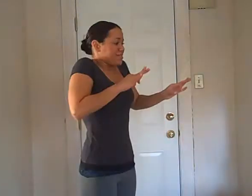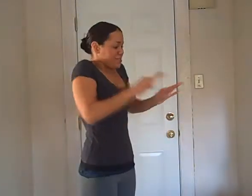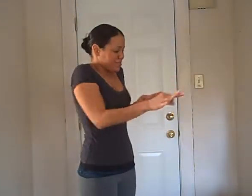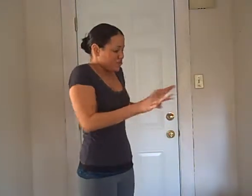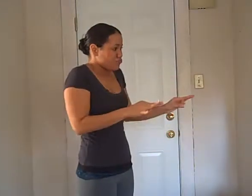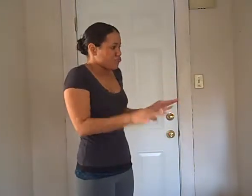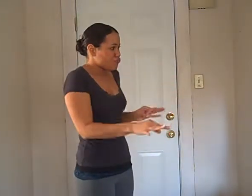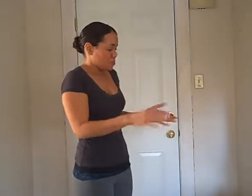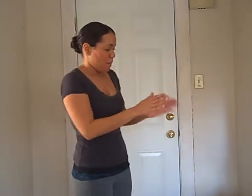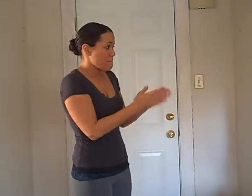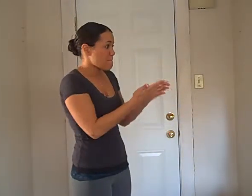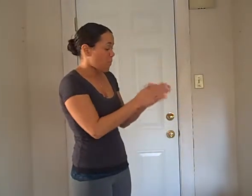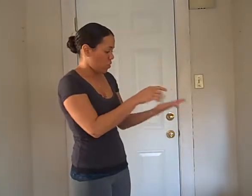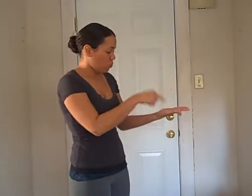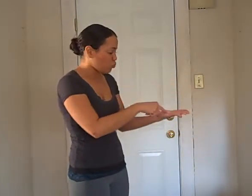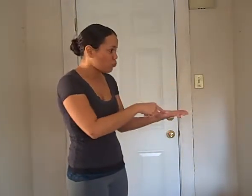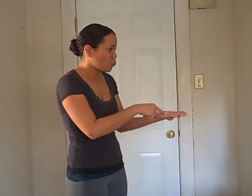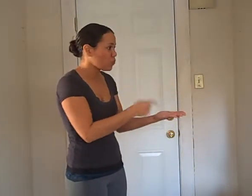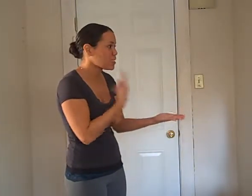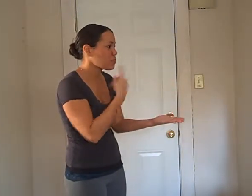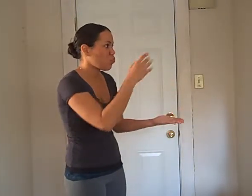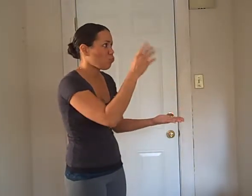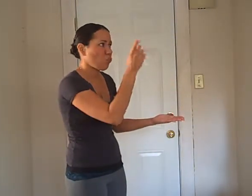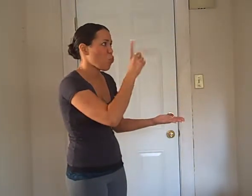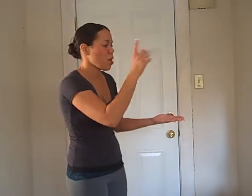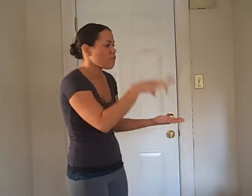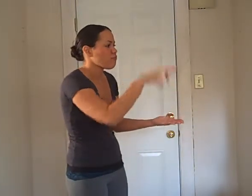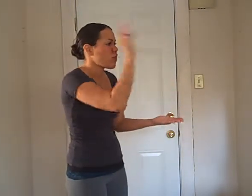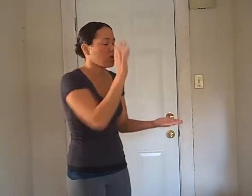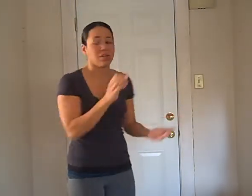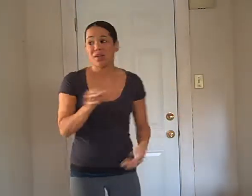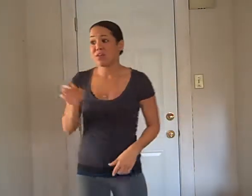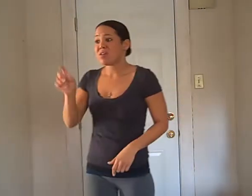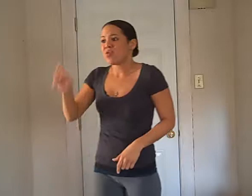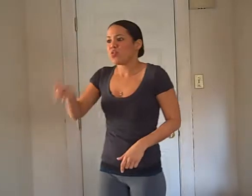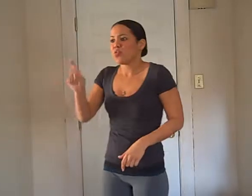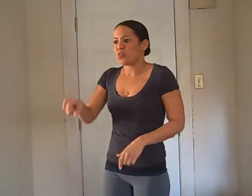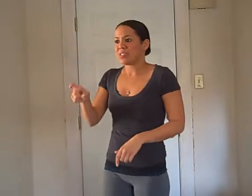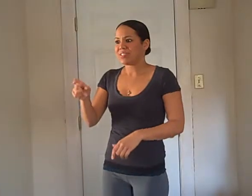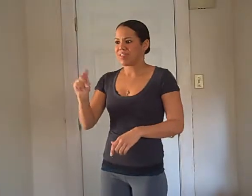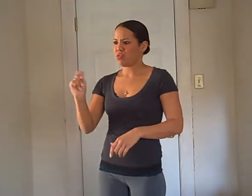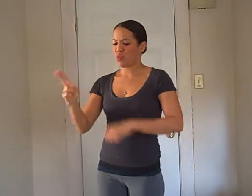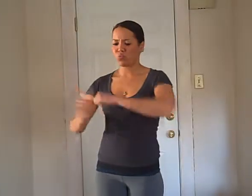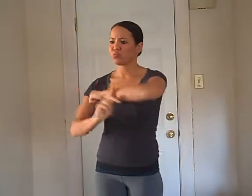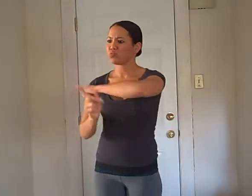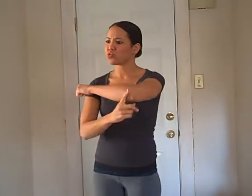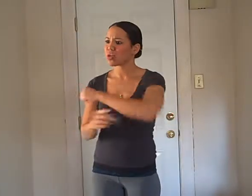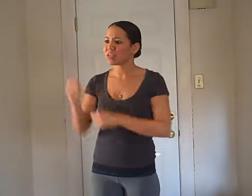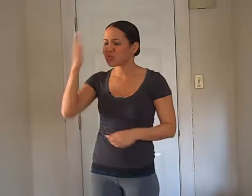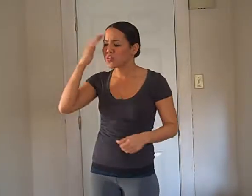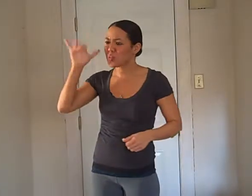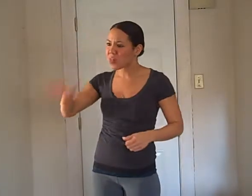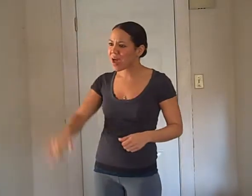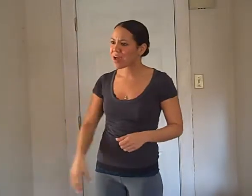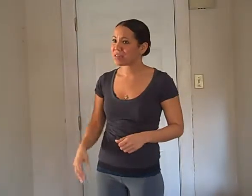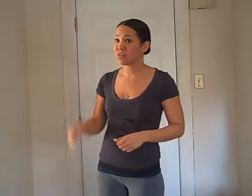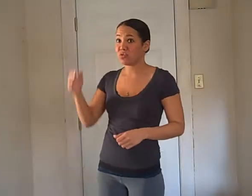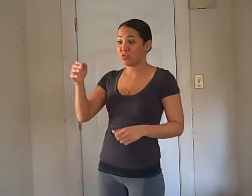Them. Mr. Lovegood, you need to get rid of it straight away. Don't you know it can explode at the slightest touch?